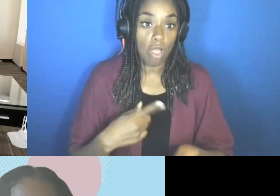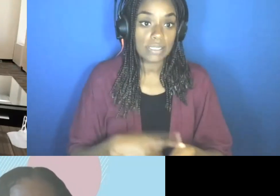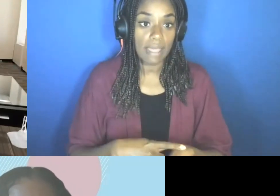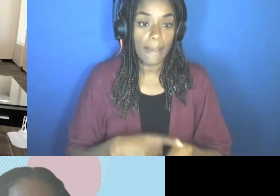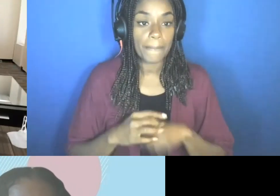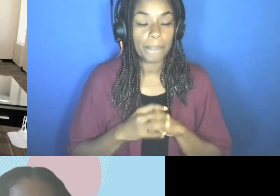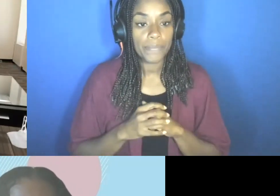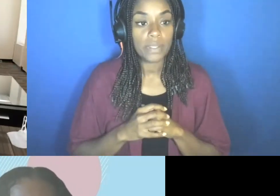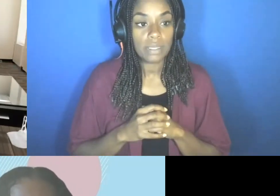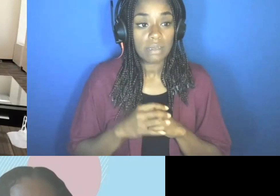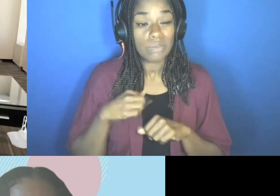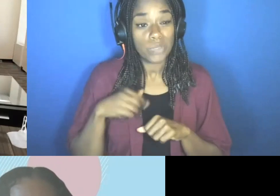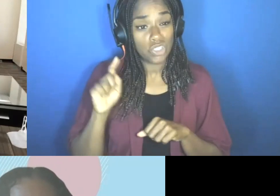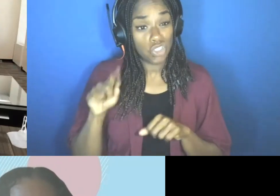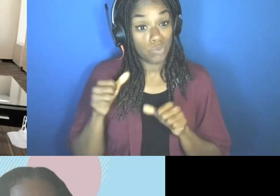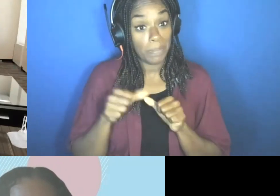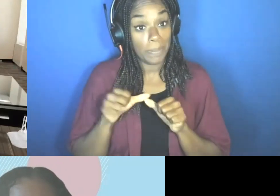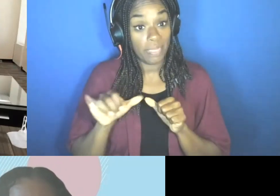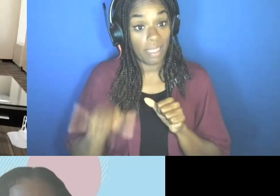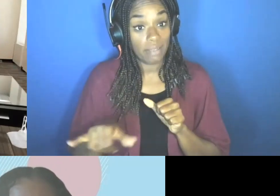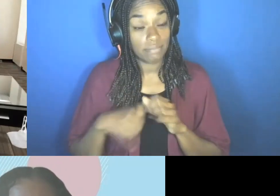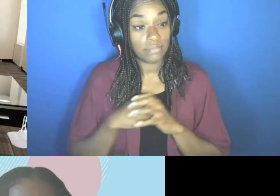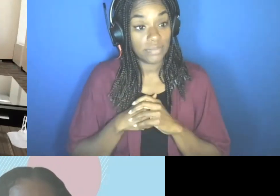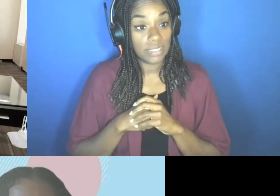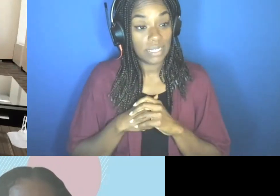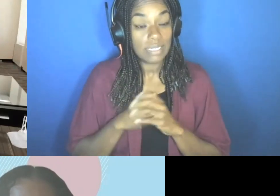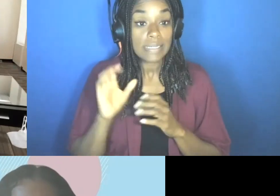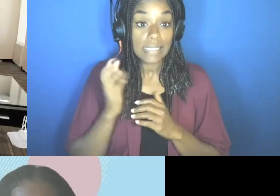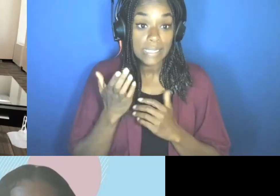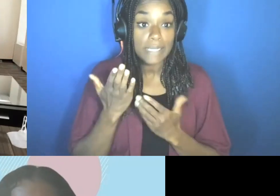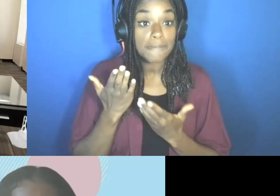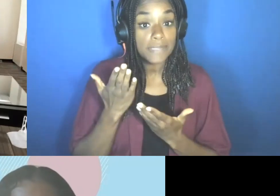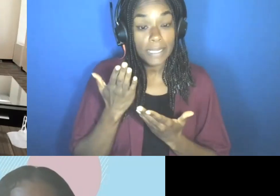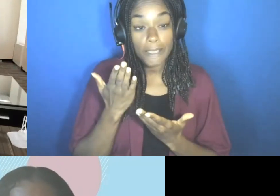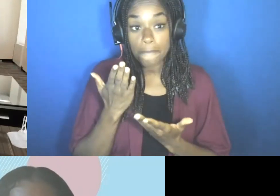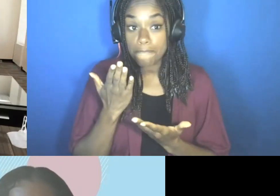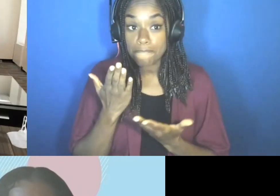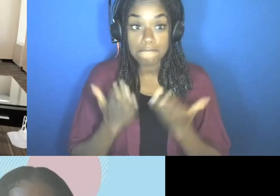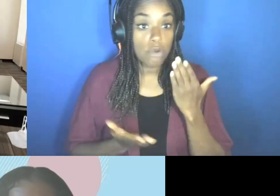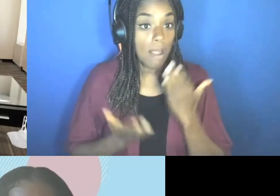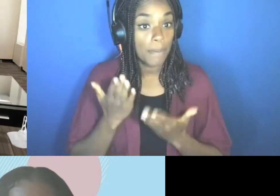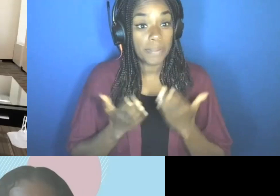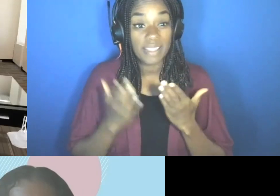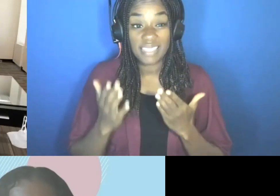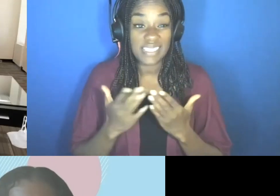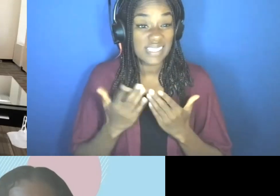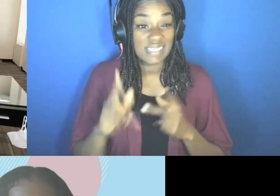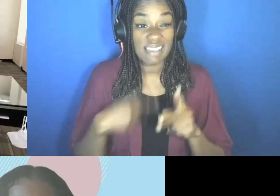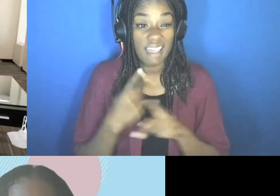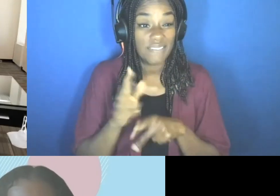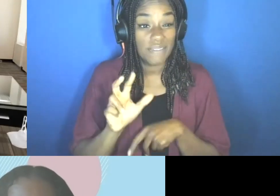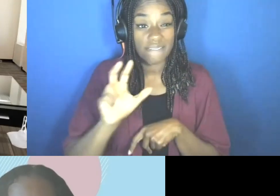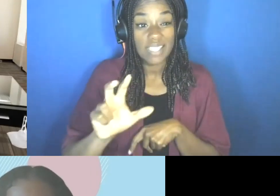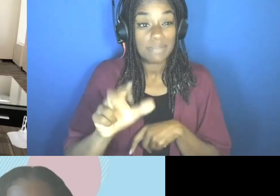I think that we should remember it. It seems pretty unlikely that this level of investment will continue into